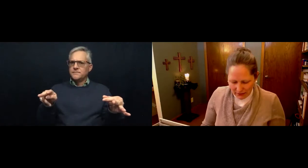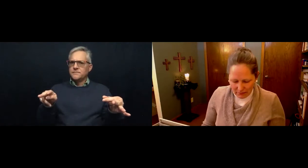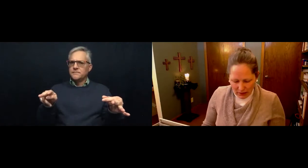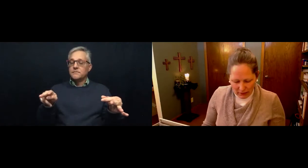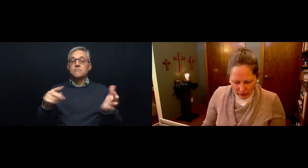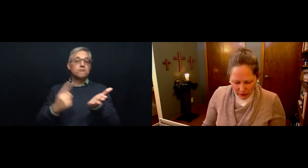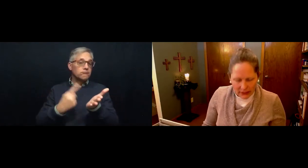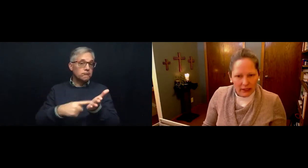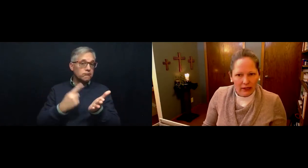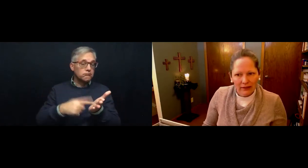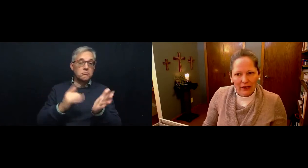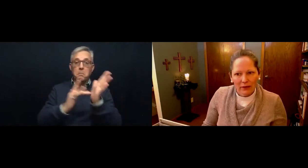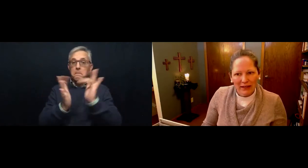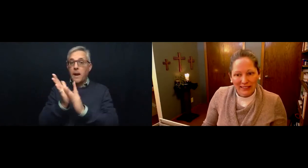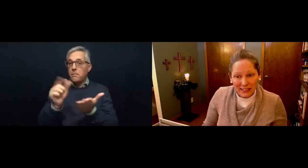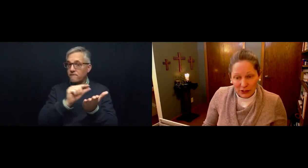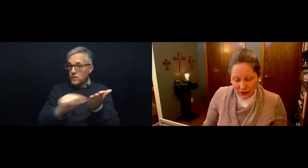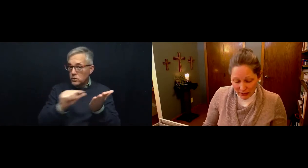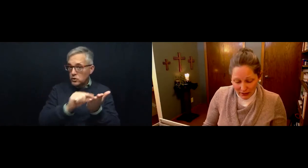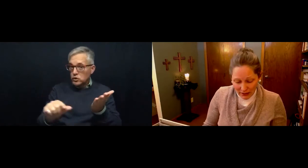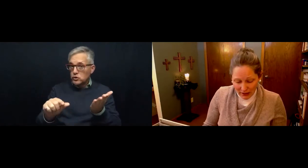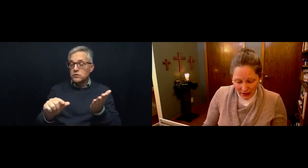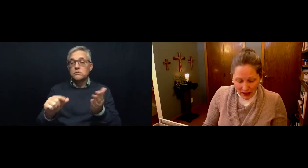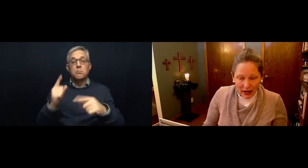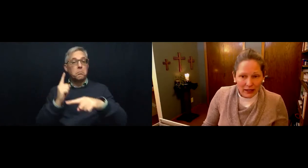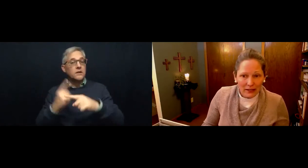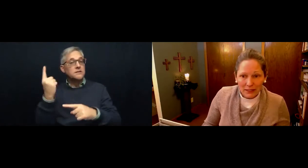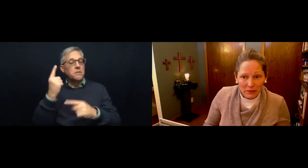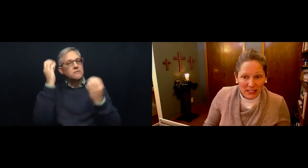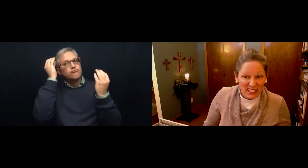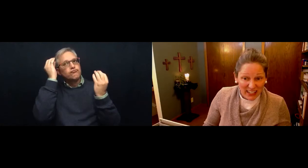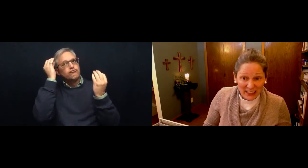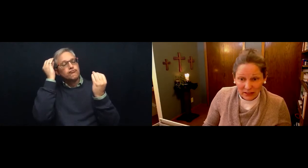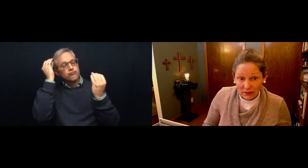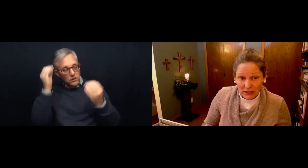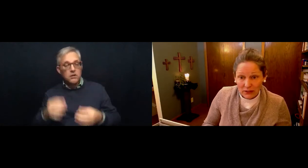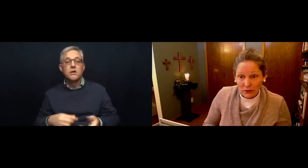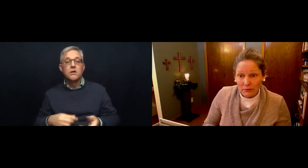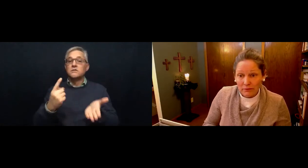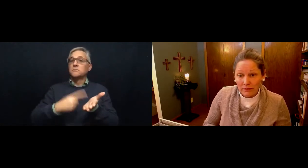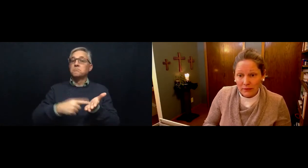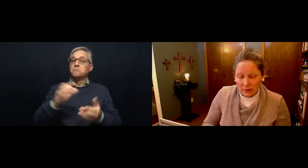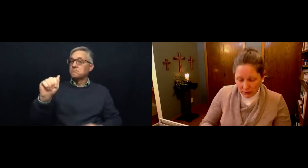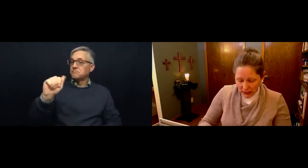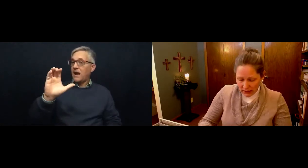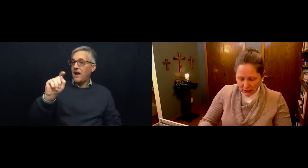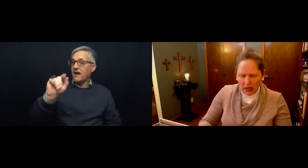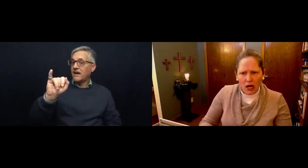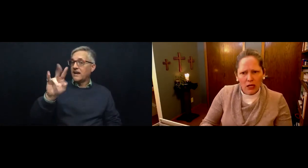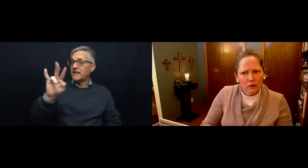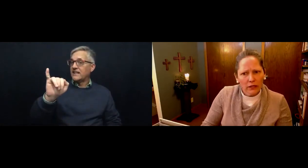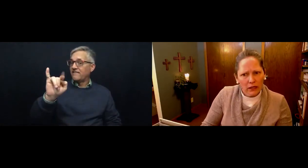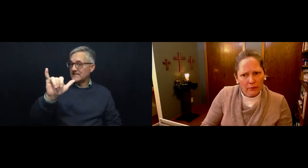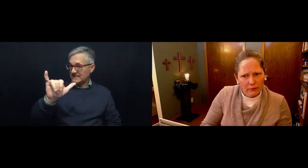it's a verse and like a meditation. And some days it's an activity to do. Some days it's